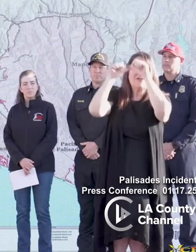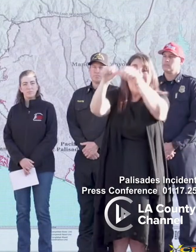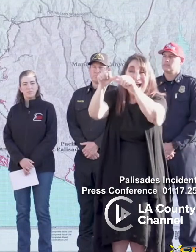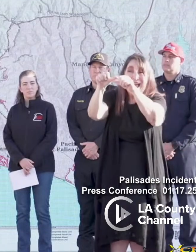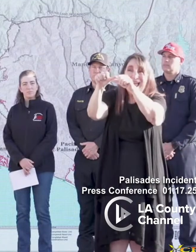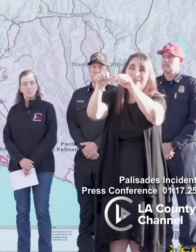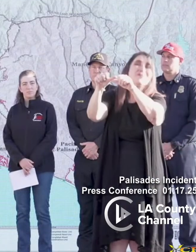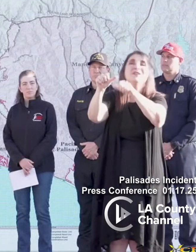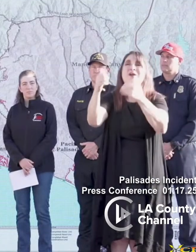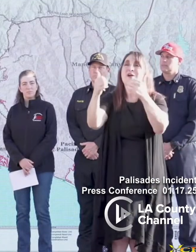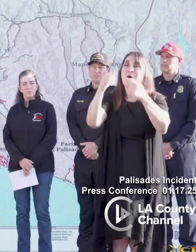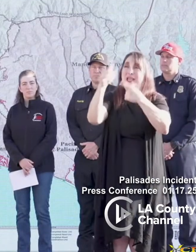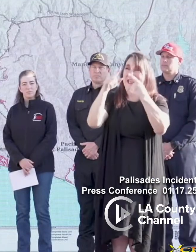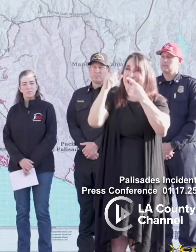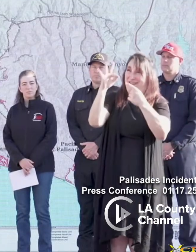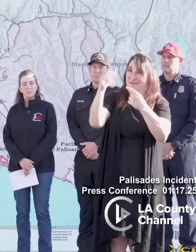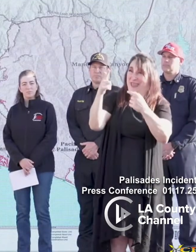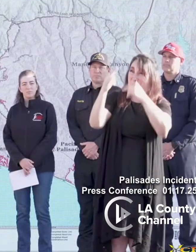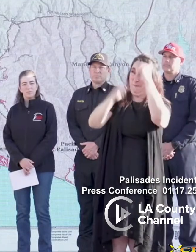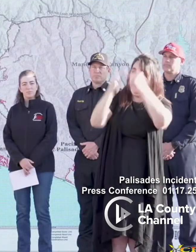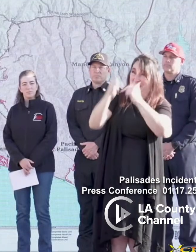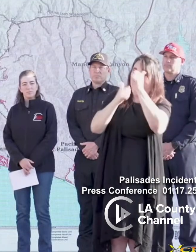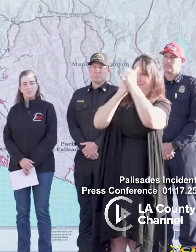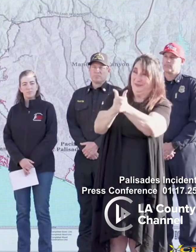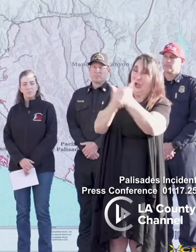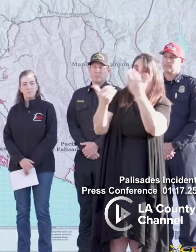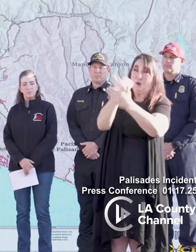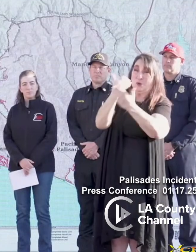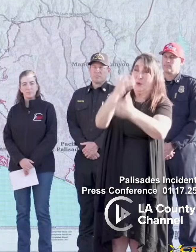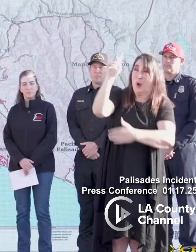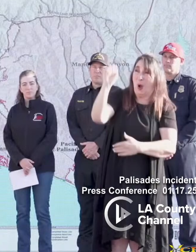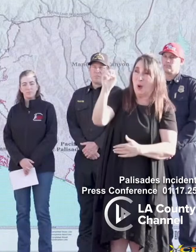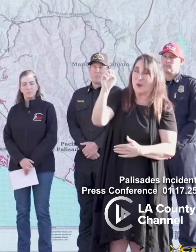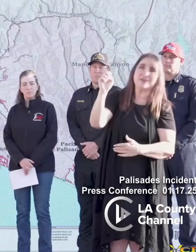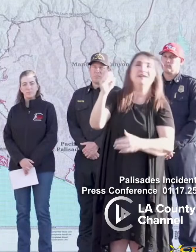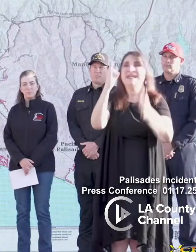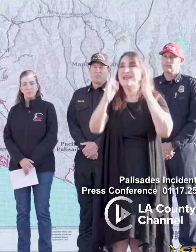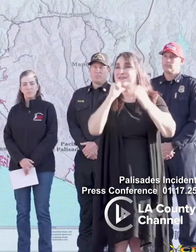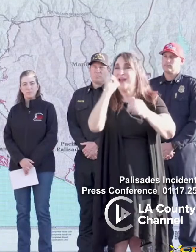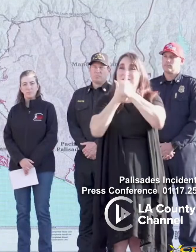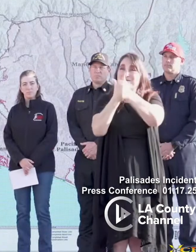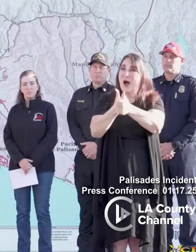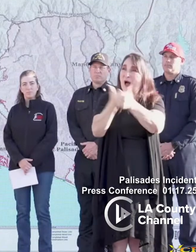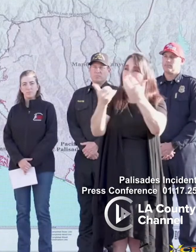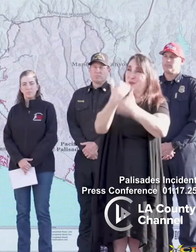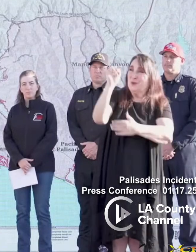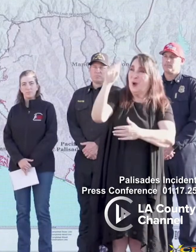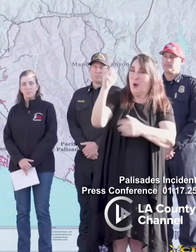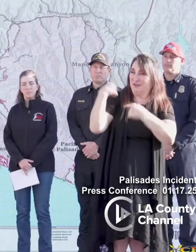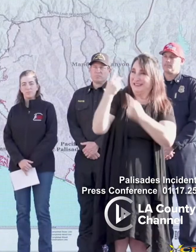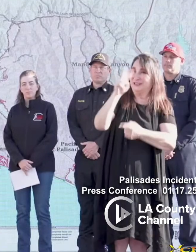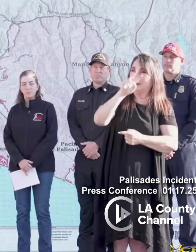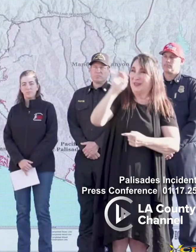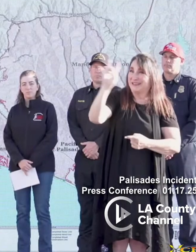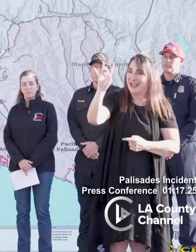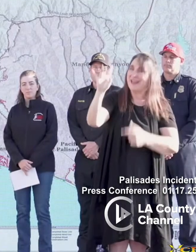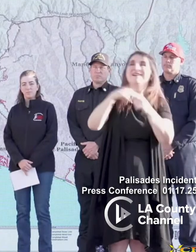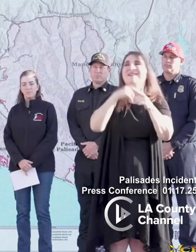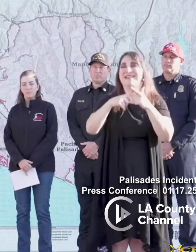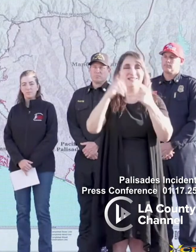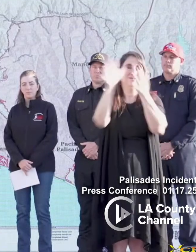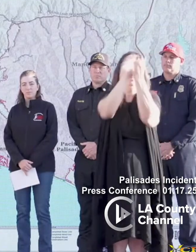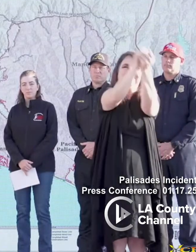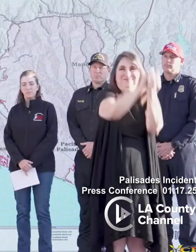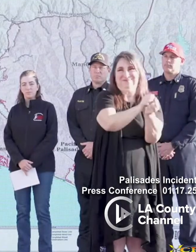code survived. We're going to have to do a lot of thinking about how to make our society more safe from fire and